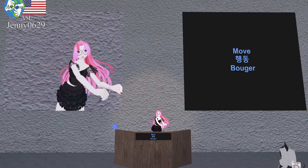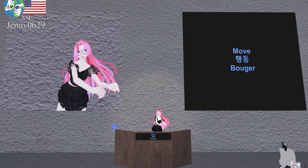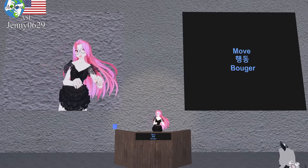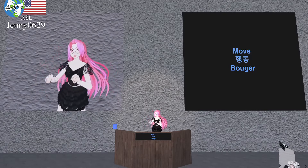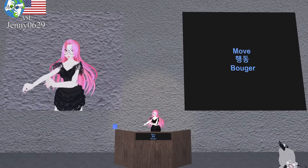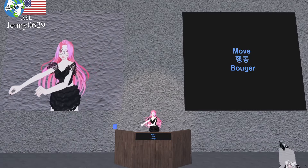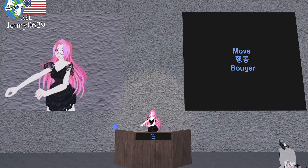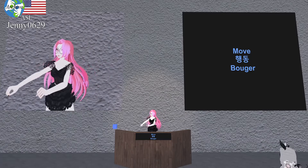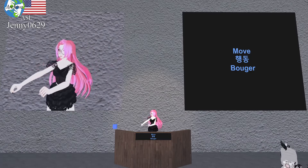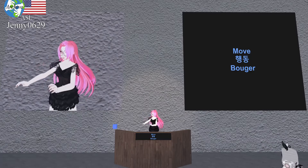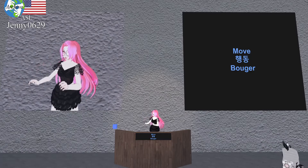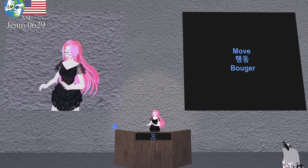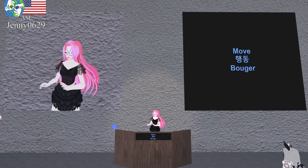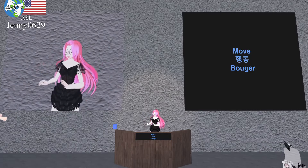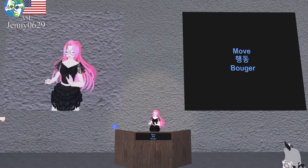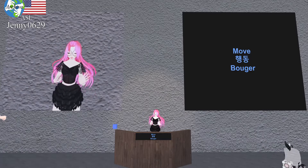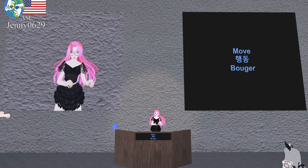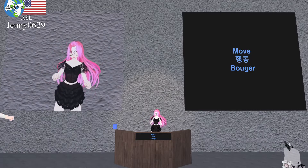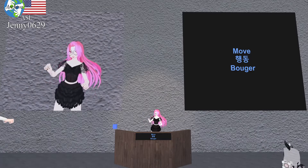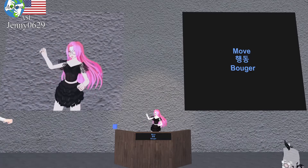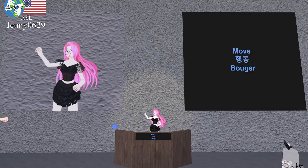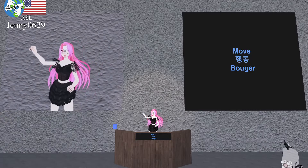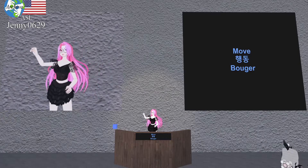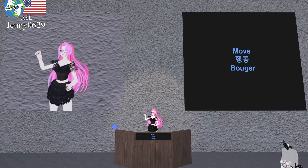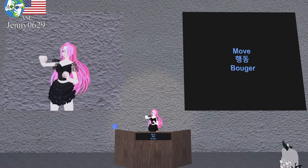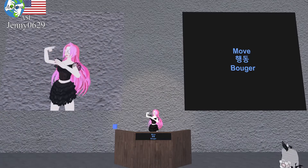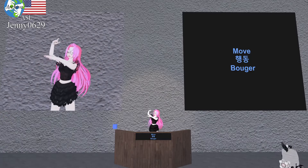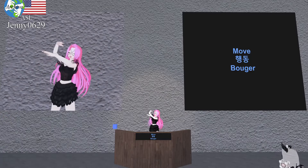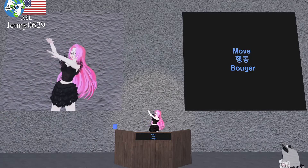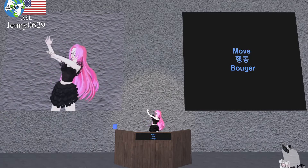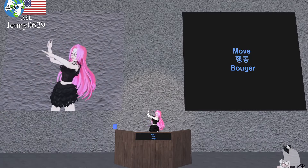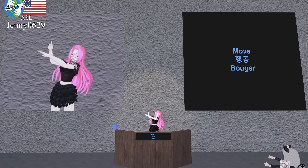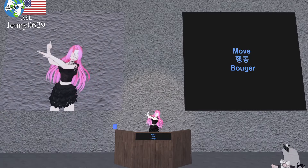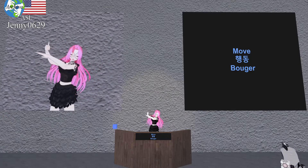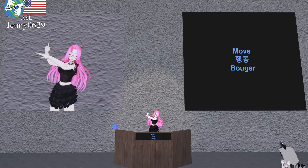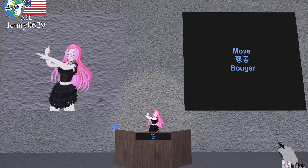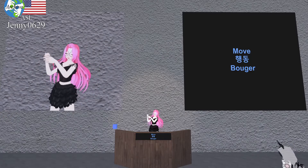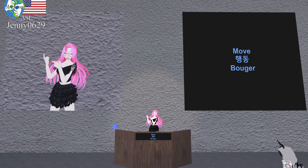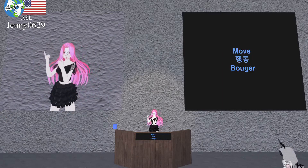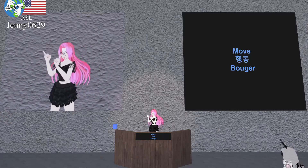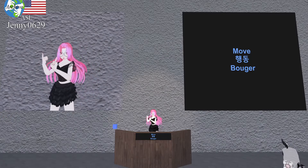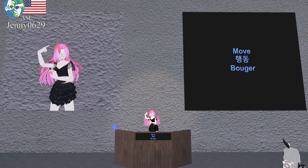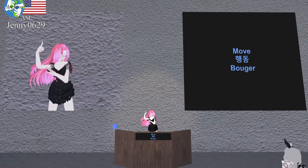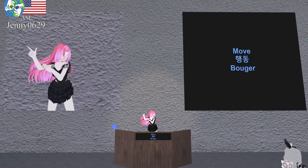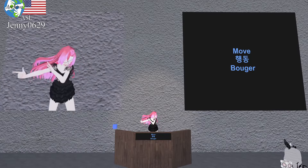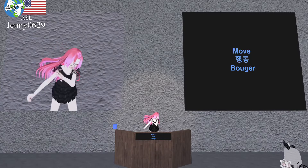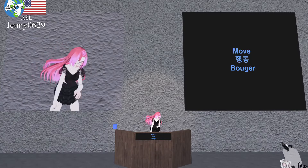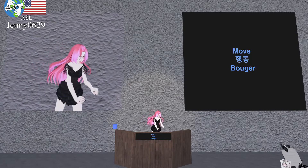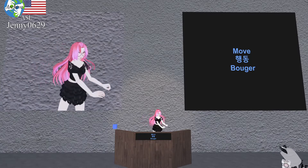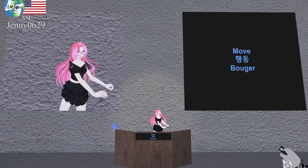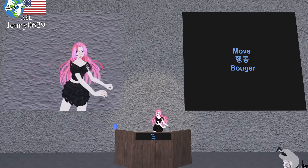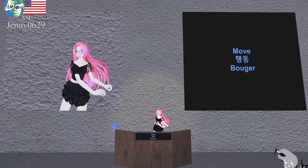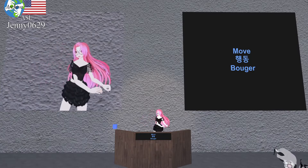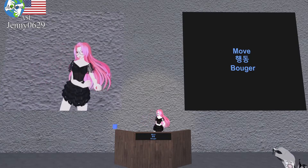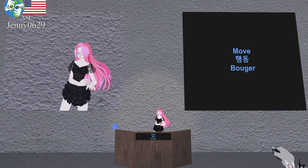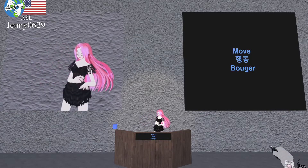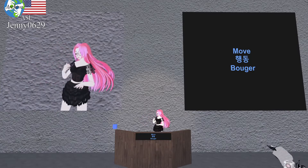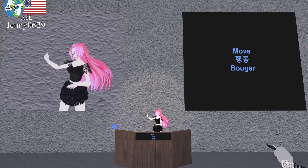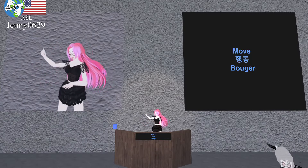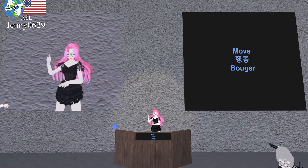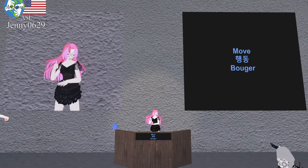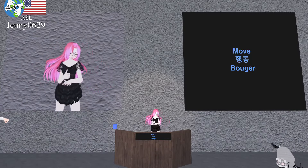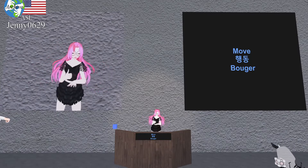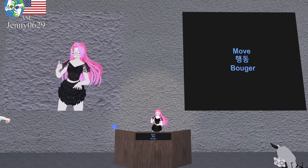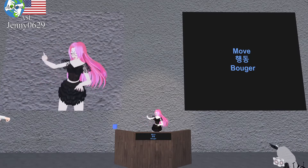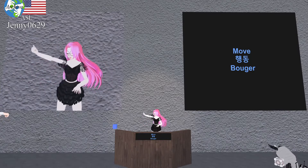here and then here and then here, it's fine to like, but you want to show like it was on the shelf up there, but then I changed my mind and I moved it back. You